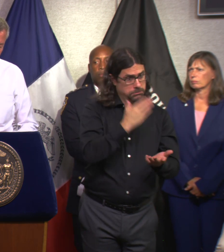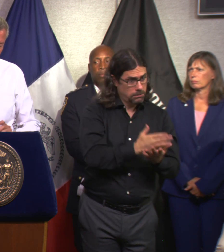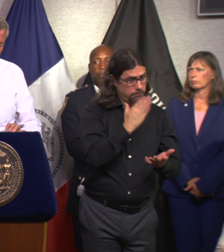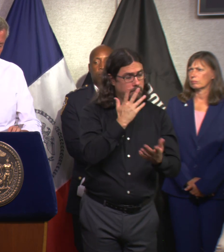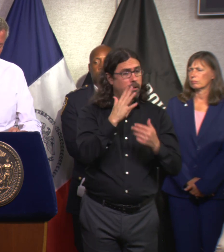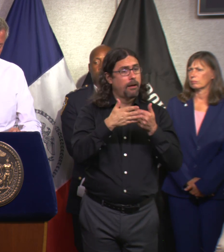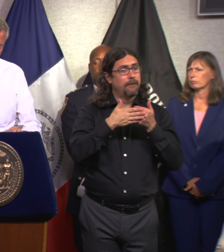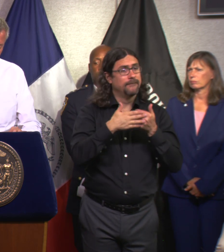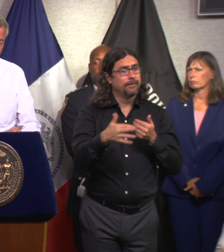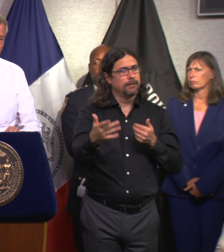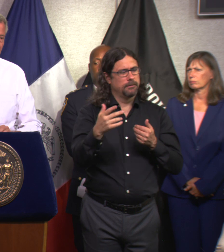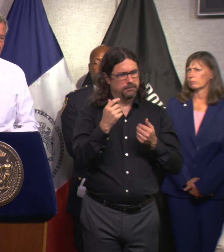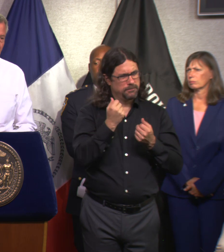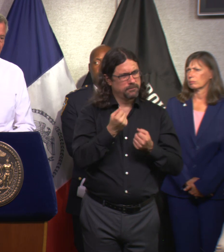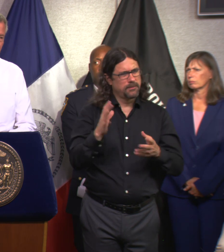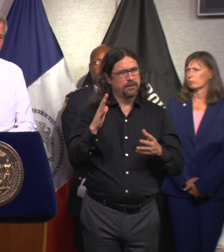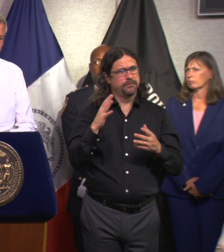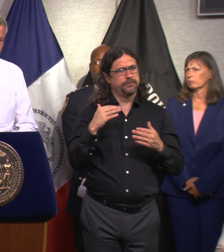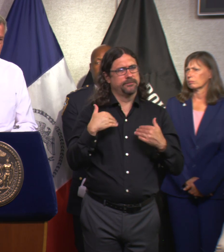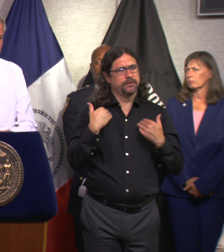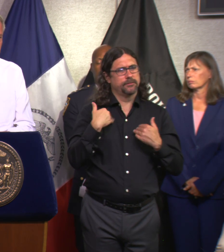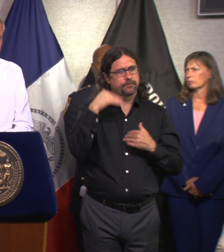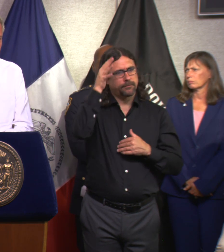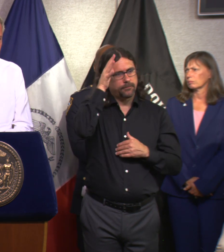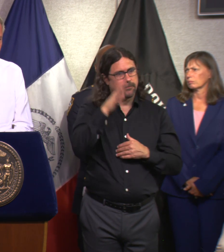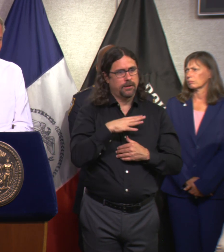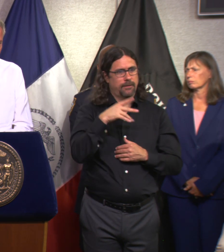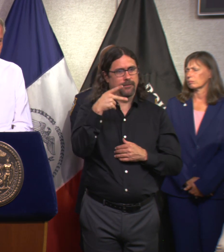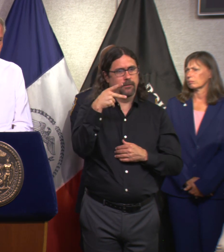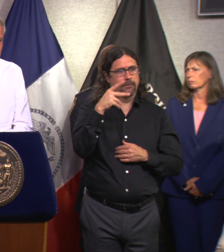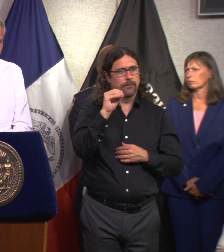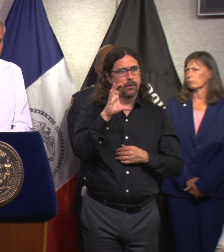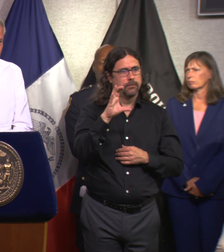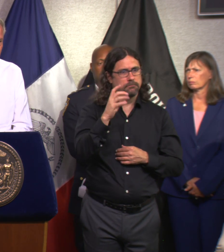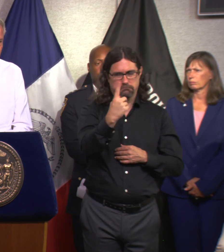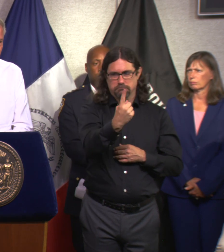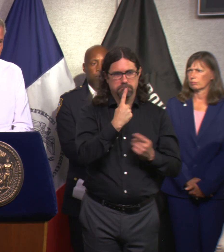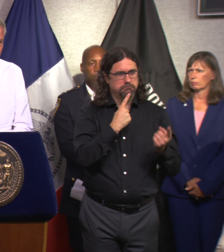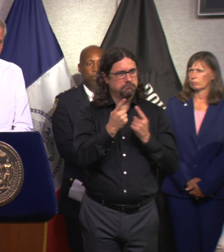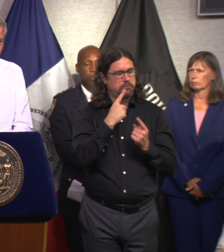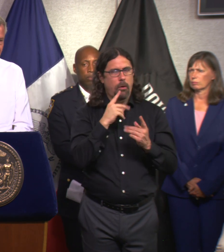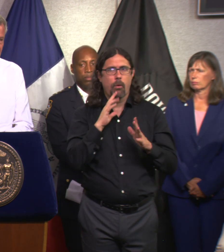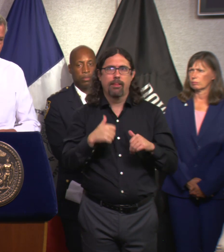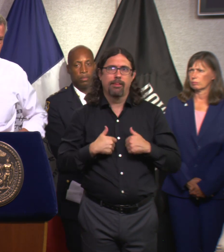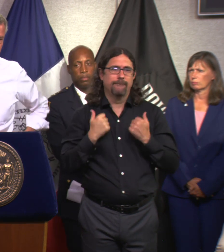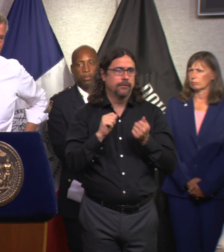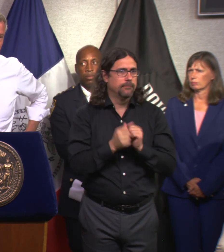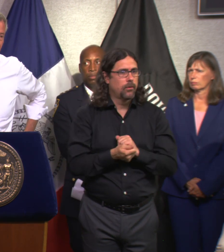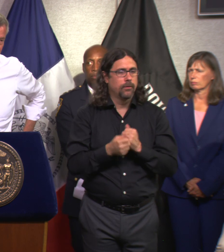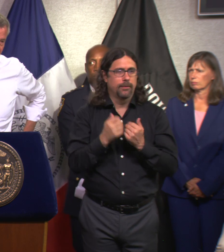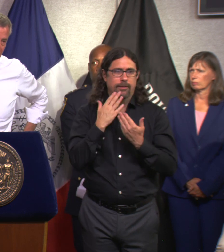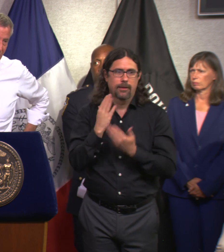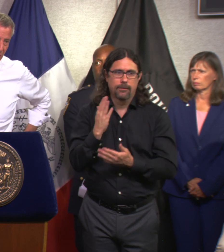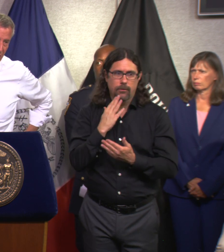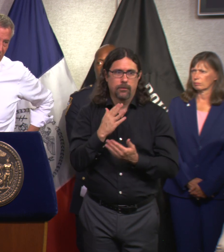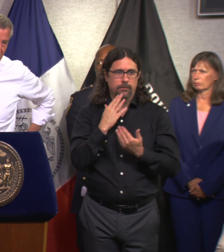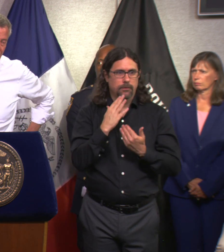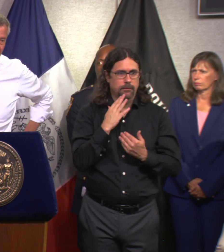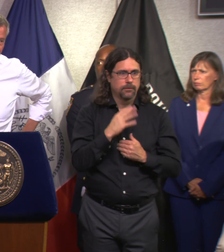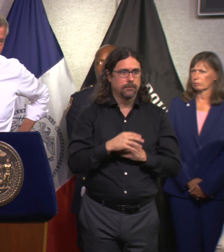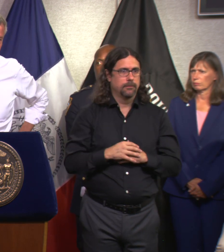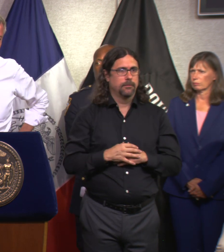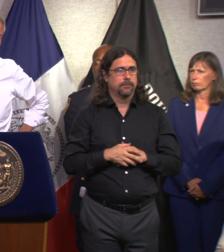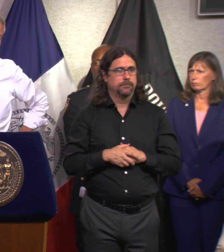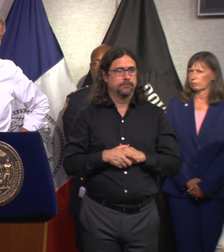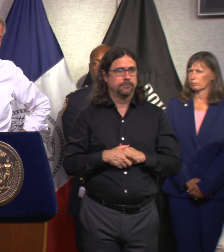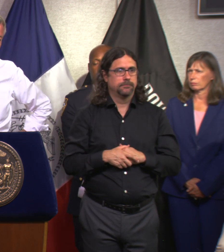All over, I have had people tell me that the way the police work with them is different. I've had police officers say their experience with the community is different